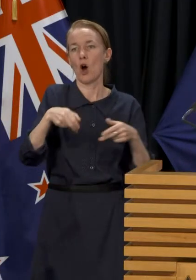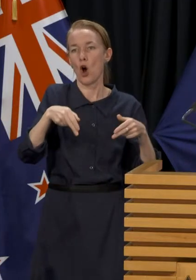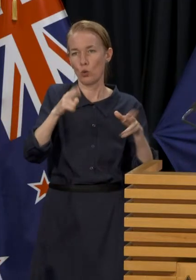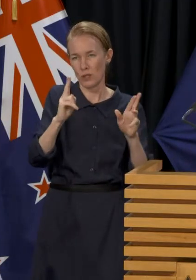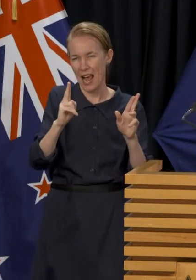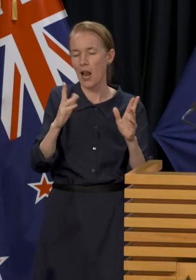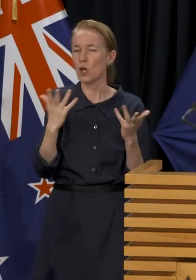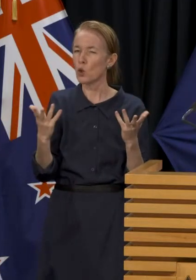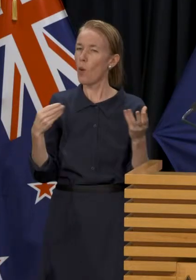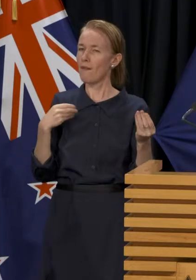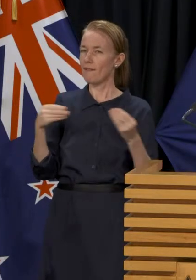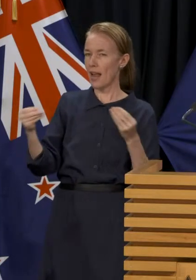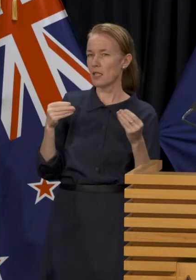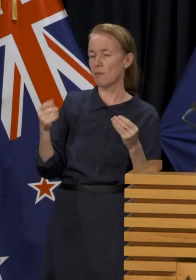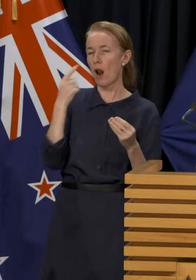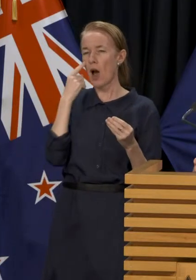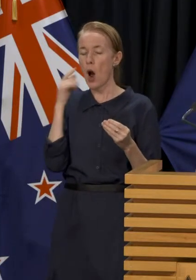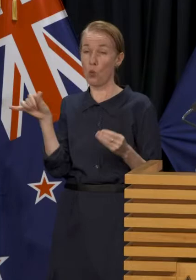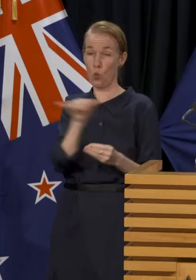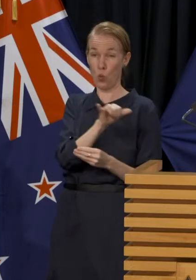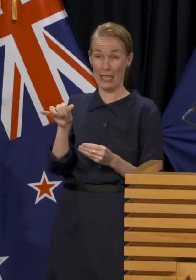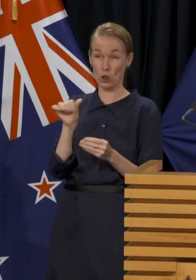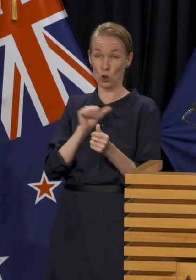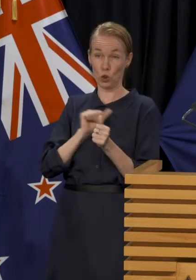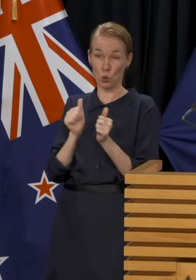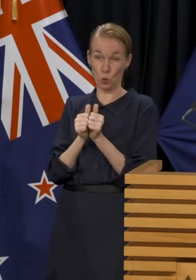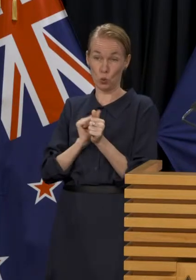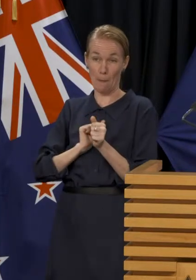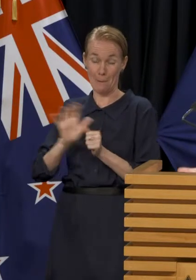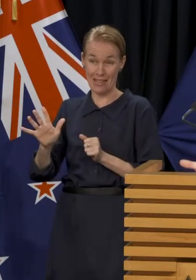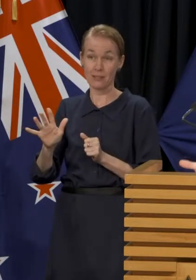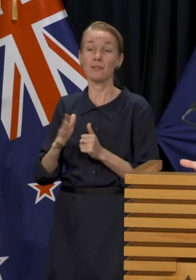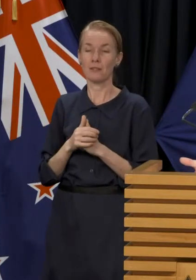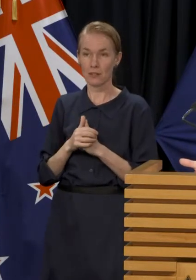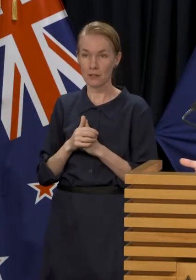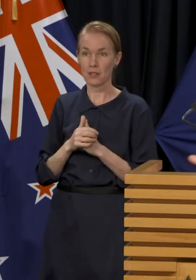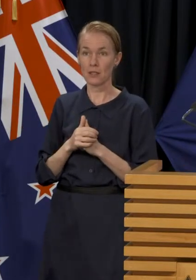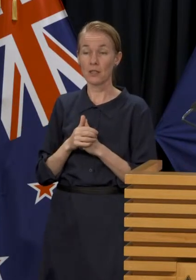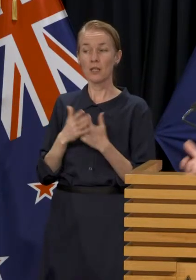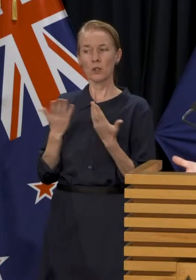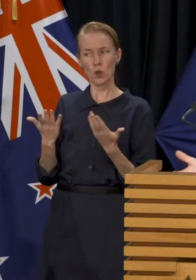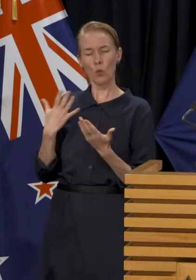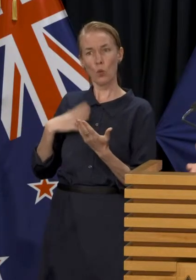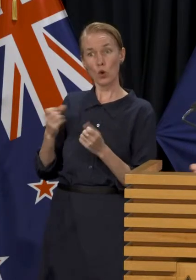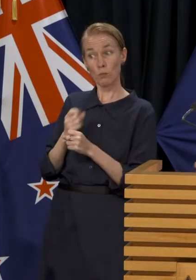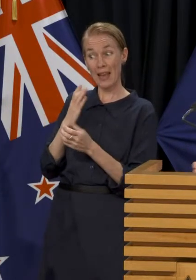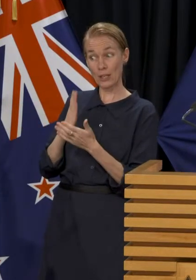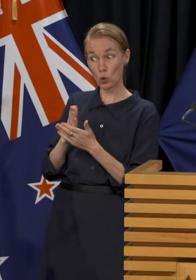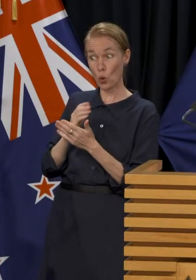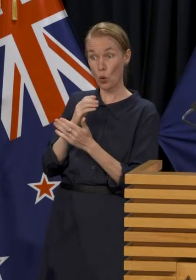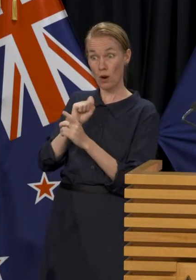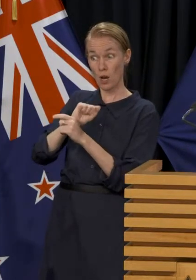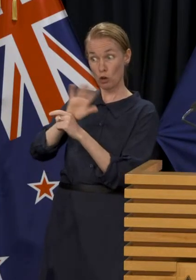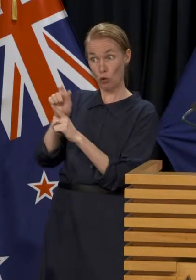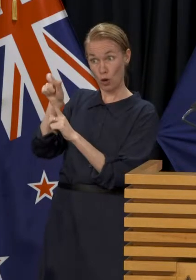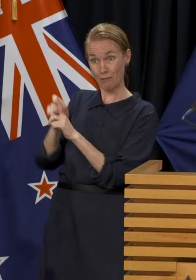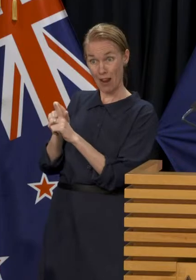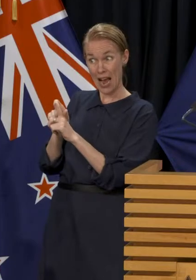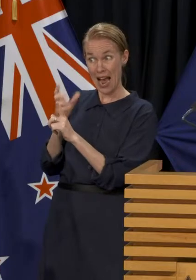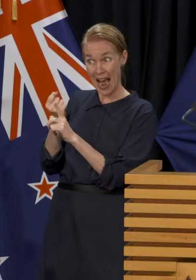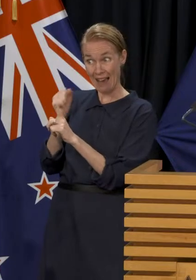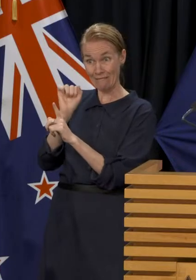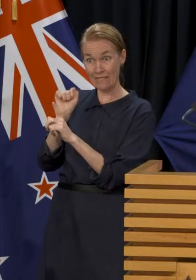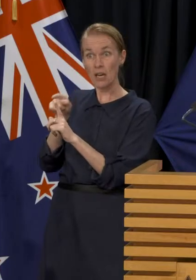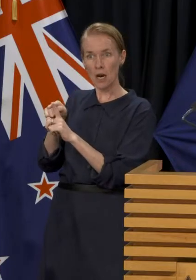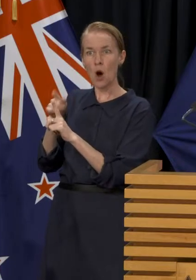that provision available as well as part of really supporting people who may be diagnosed and their whānau to actually remain safe. So that